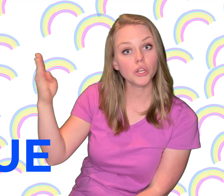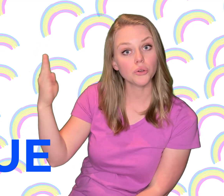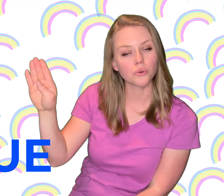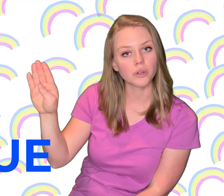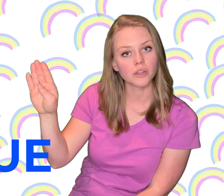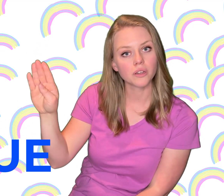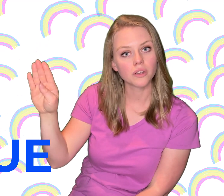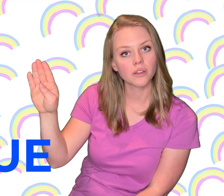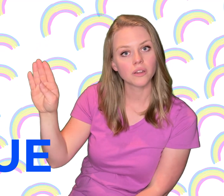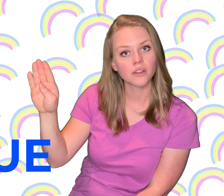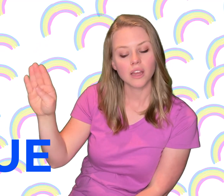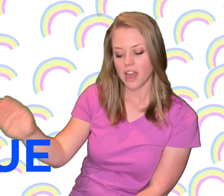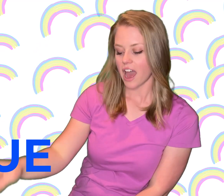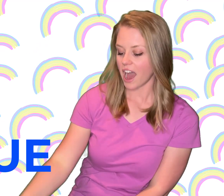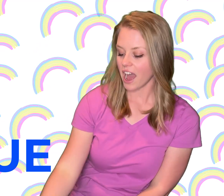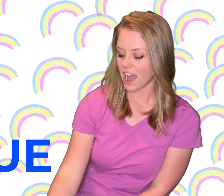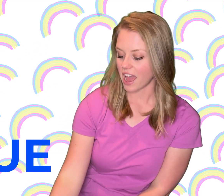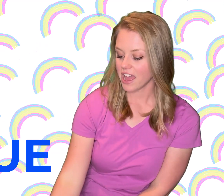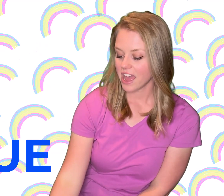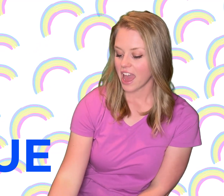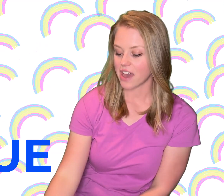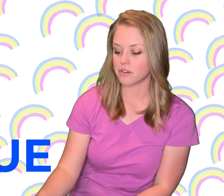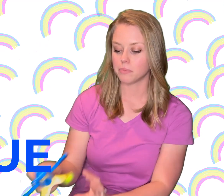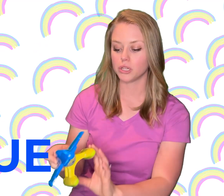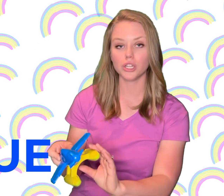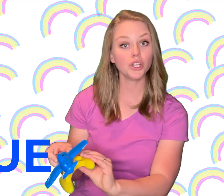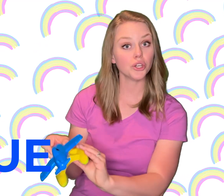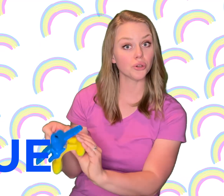blue? I have a blue